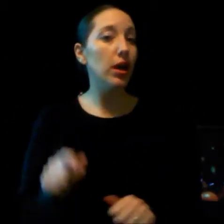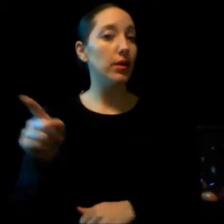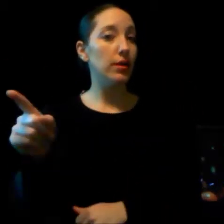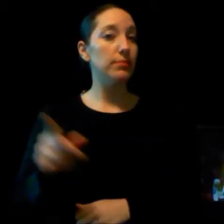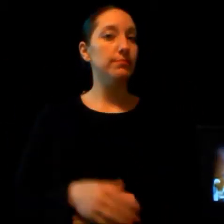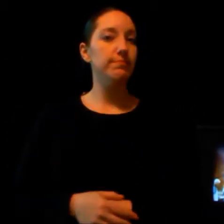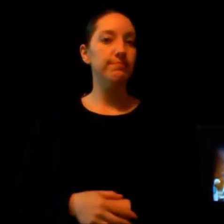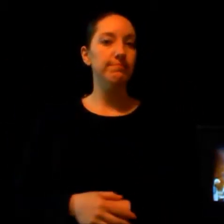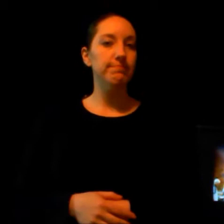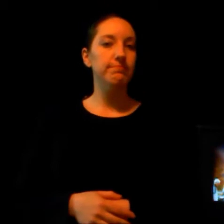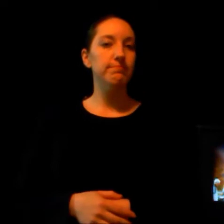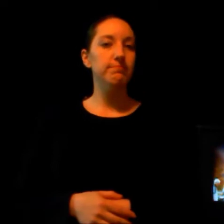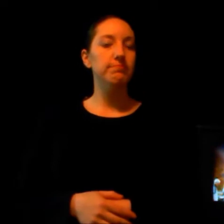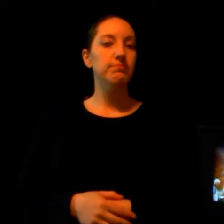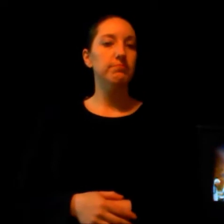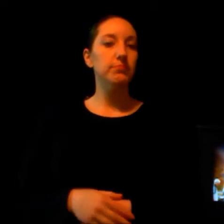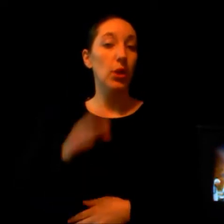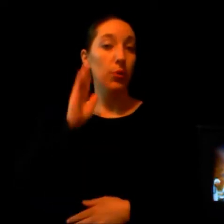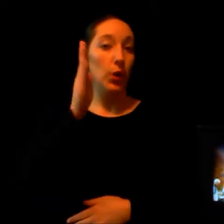there.